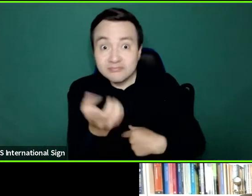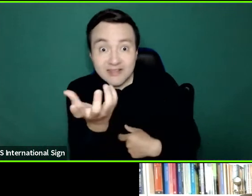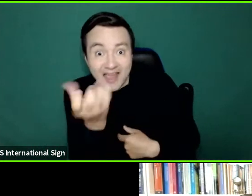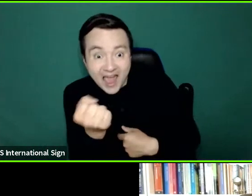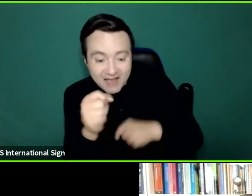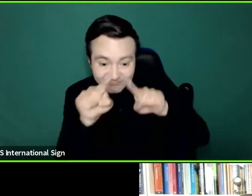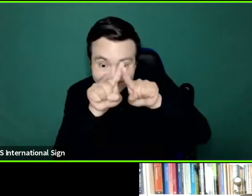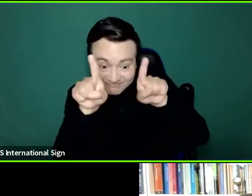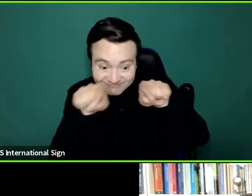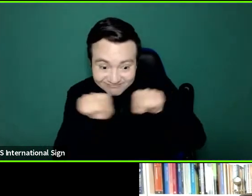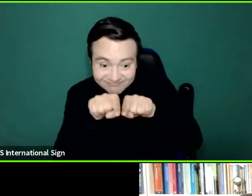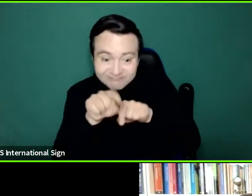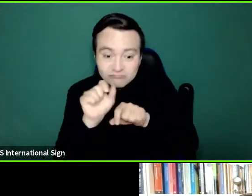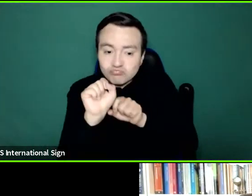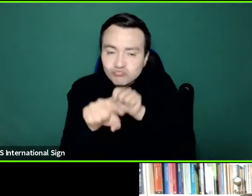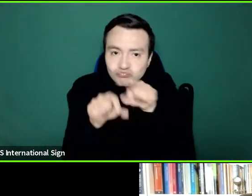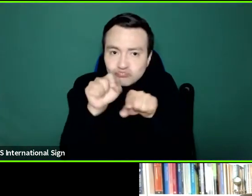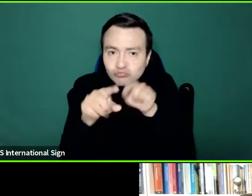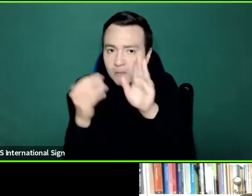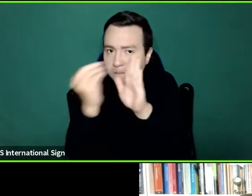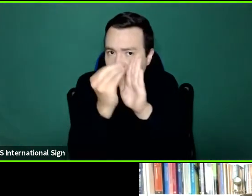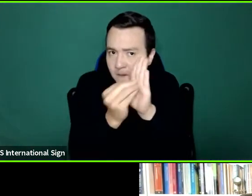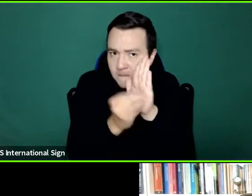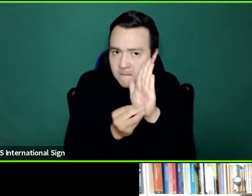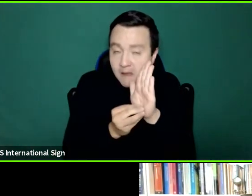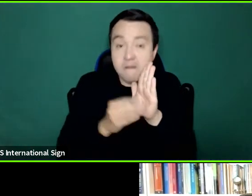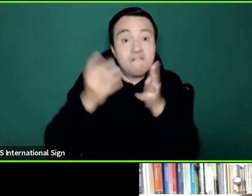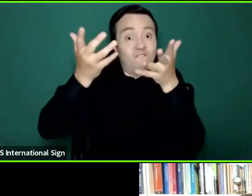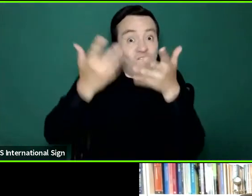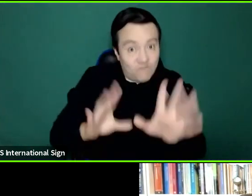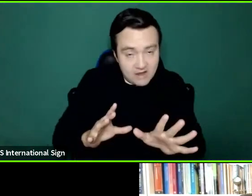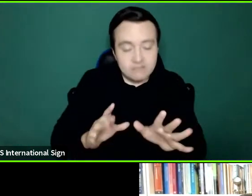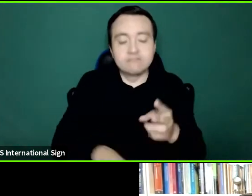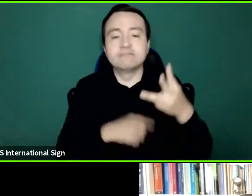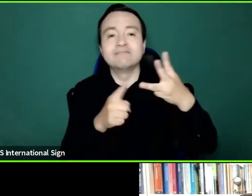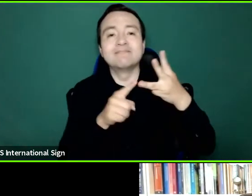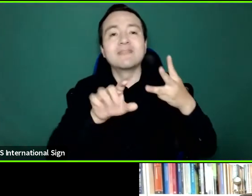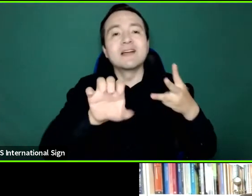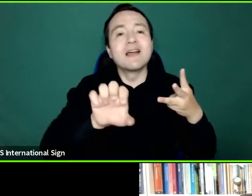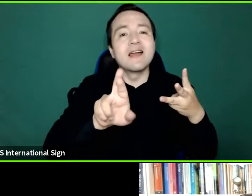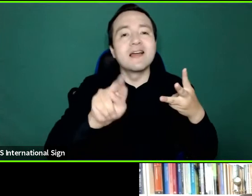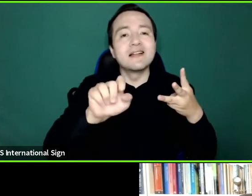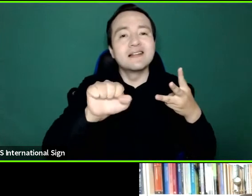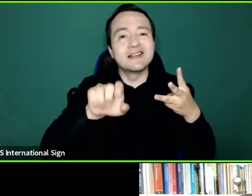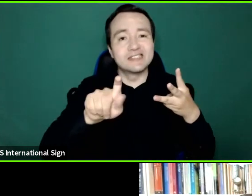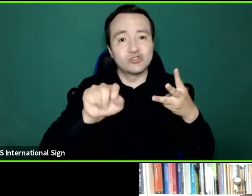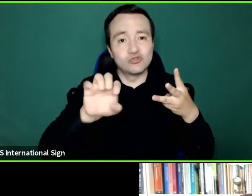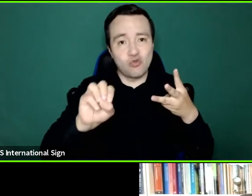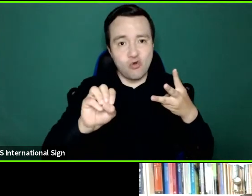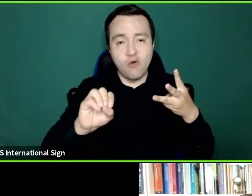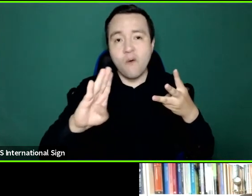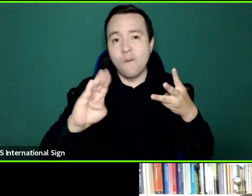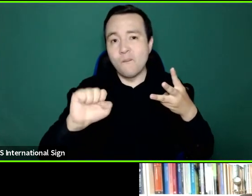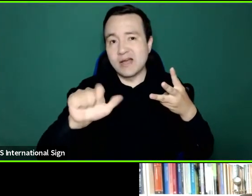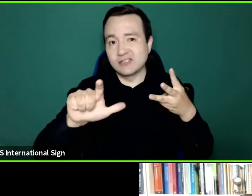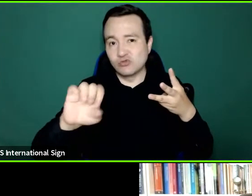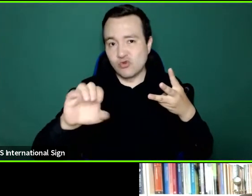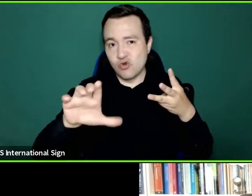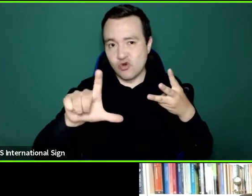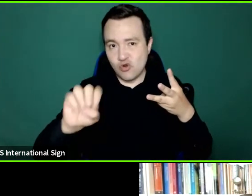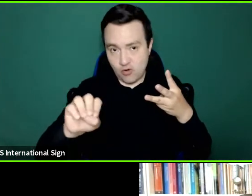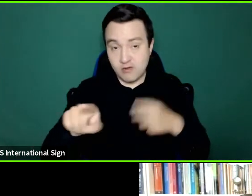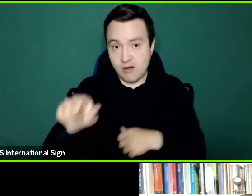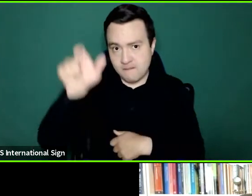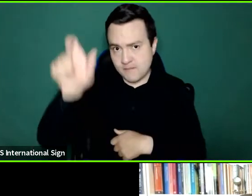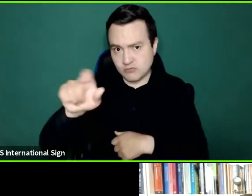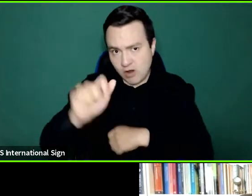final remarks from Ernesto Bascolo, who is our advisor on health policy and who is leading the work here on the essential public